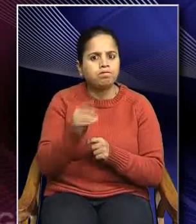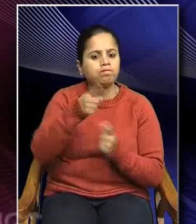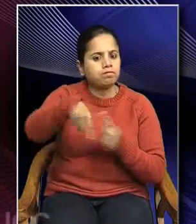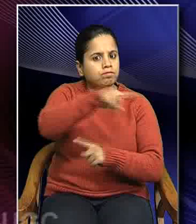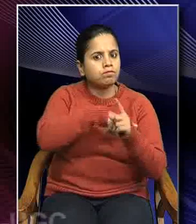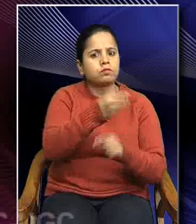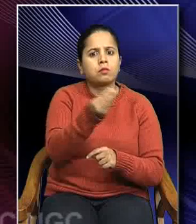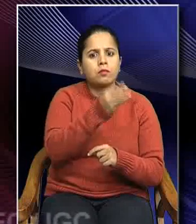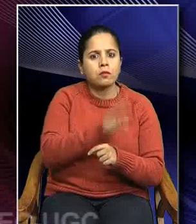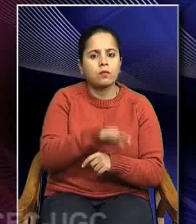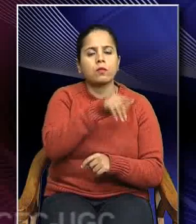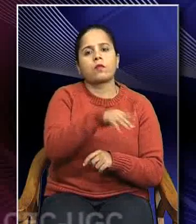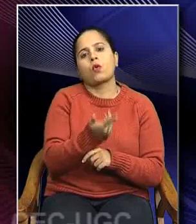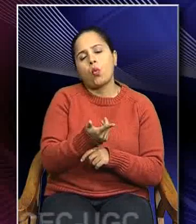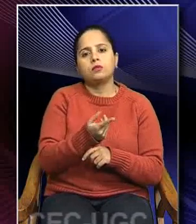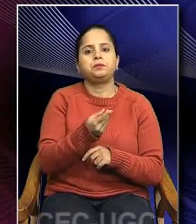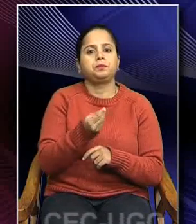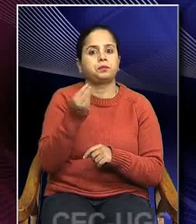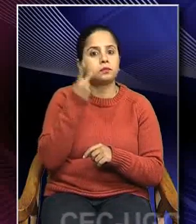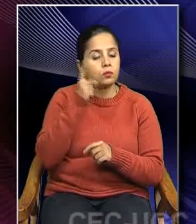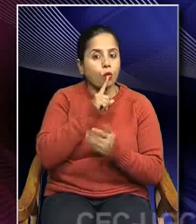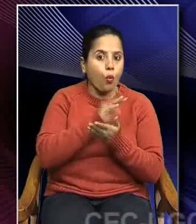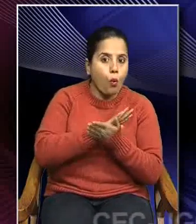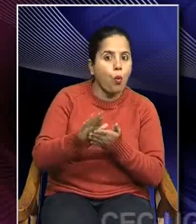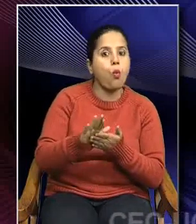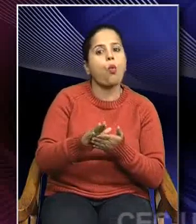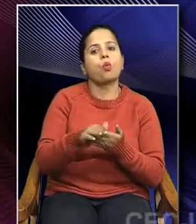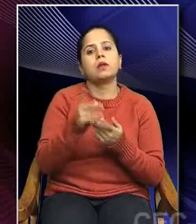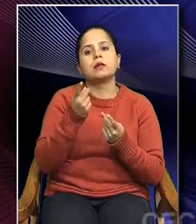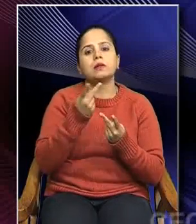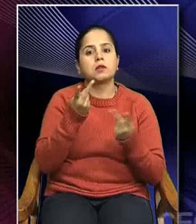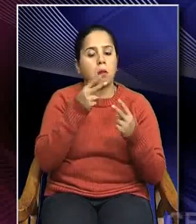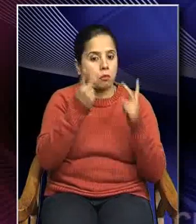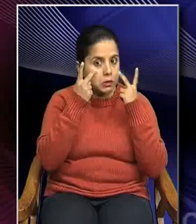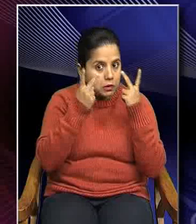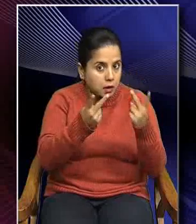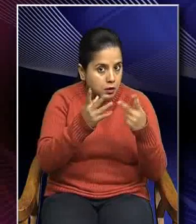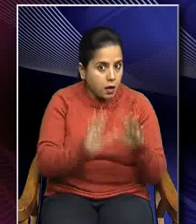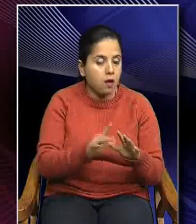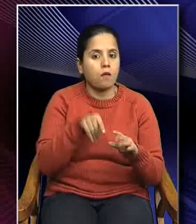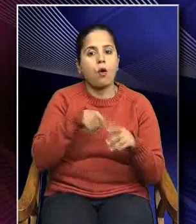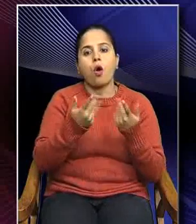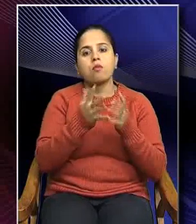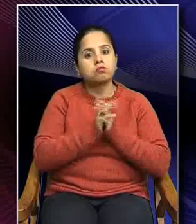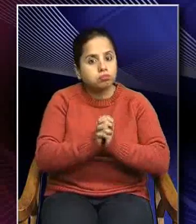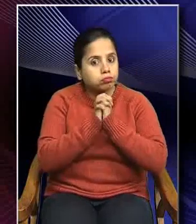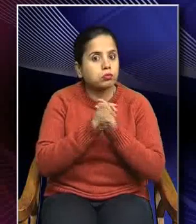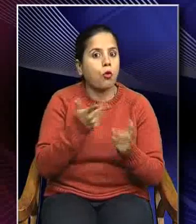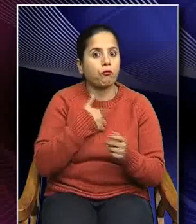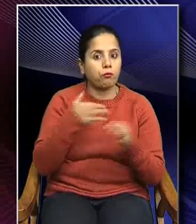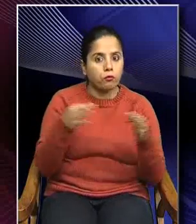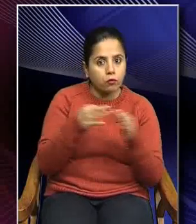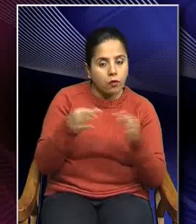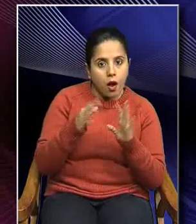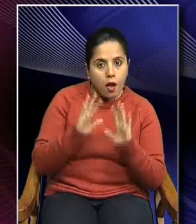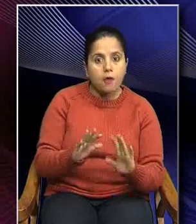some sacred items that they revered or feared or